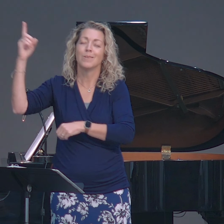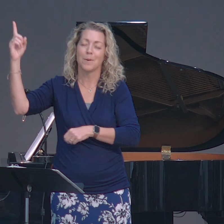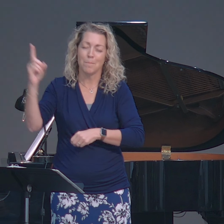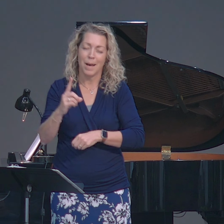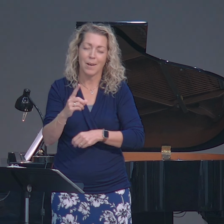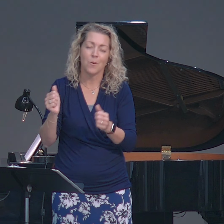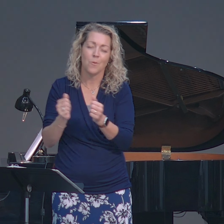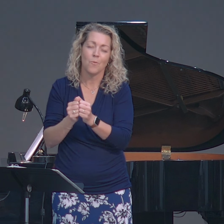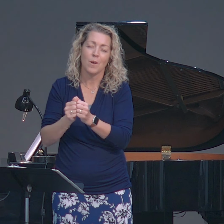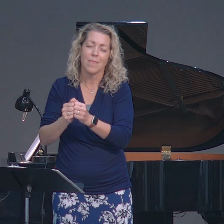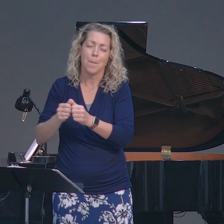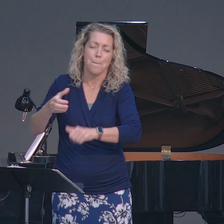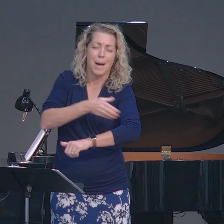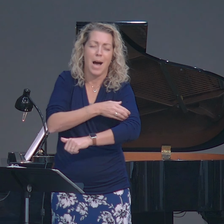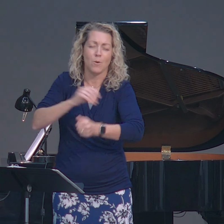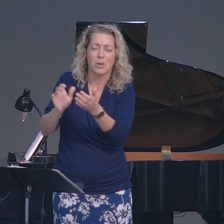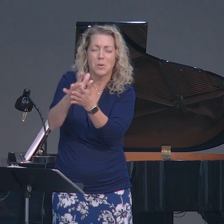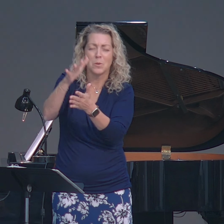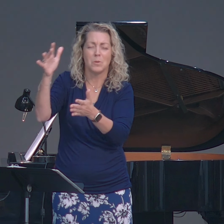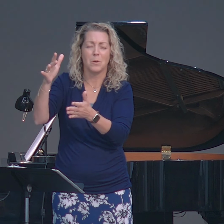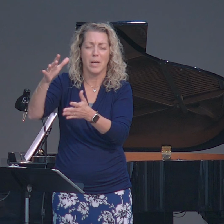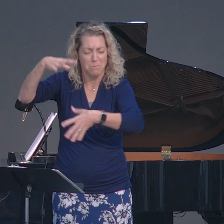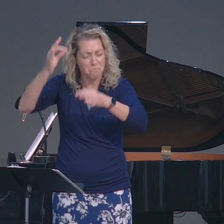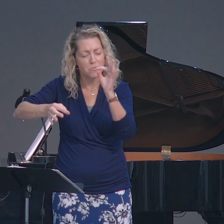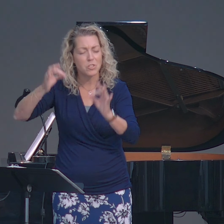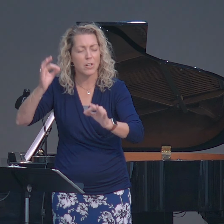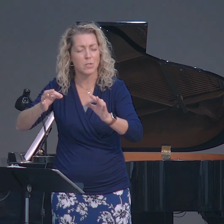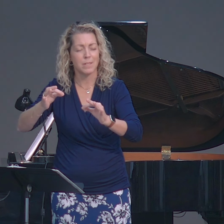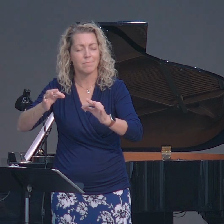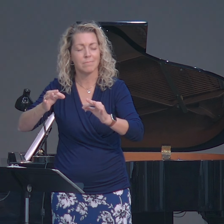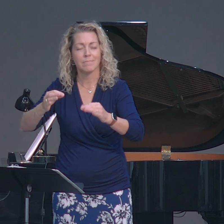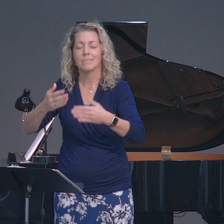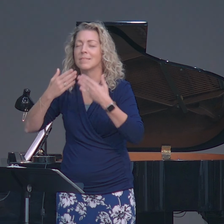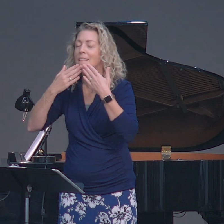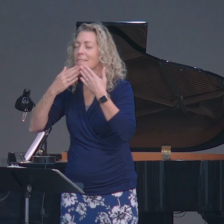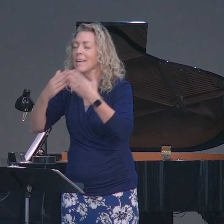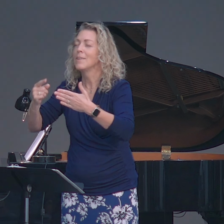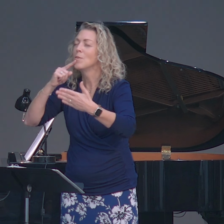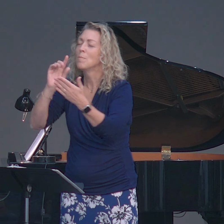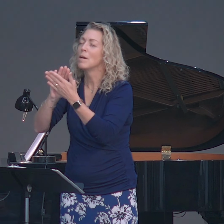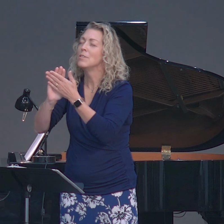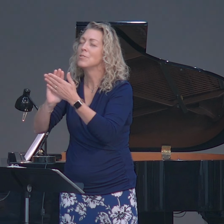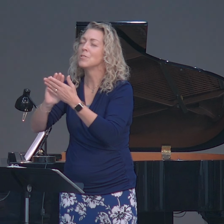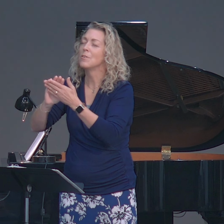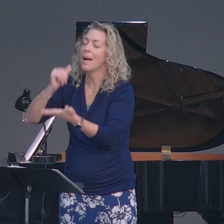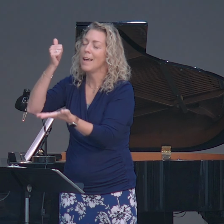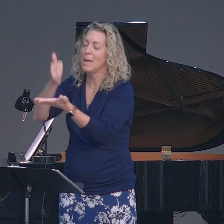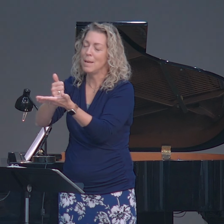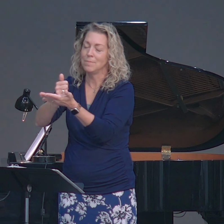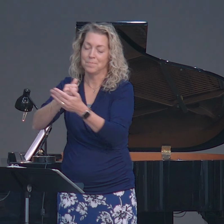power and glory and judgment. We thank you and we praise you. Amen.